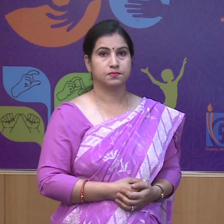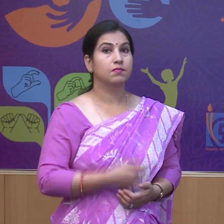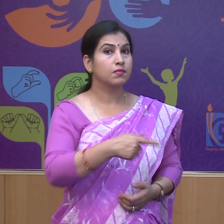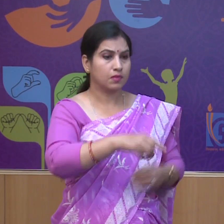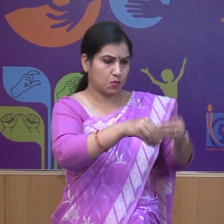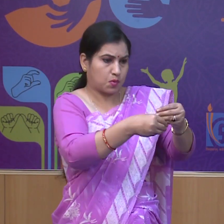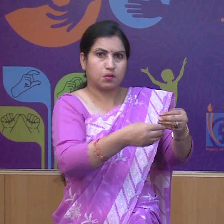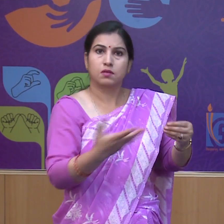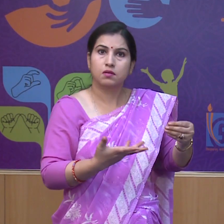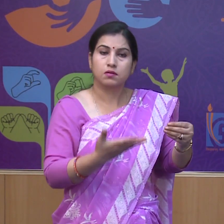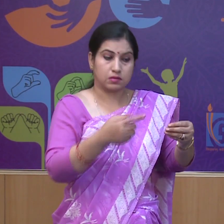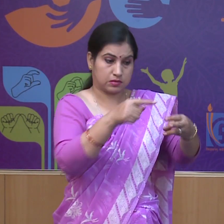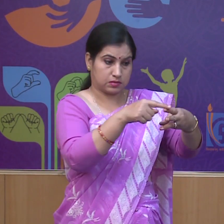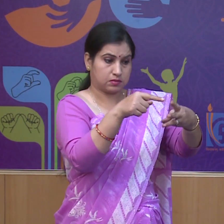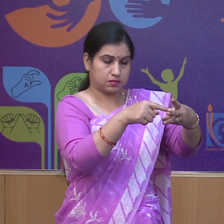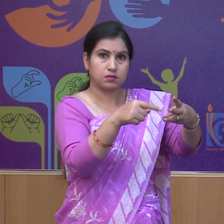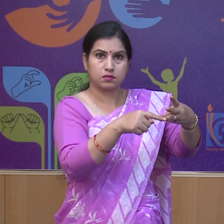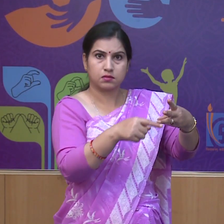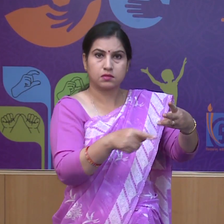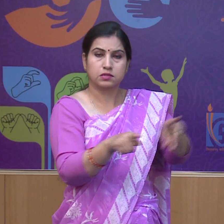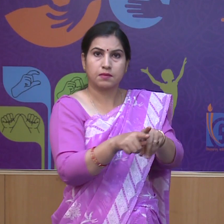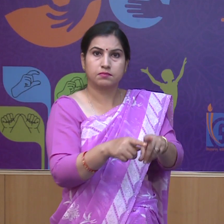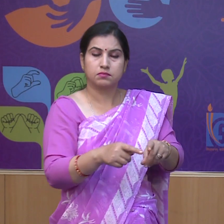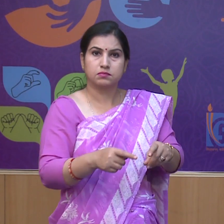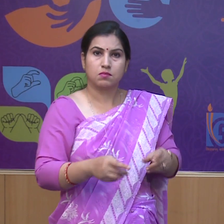Besides these important struggles,